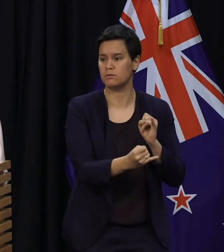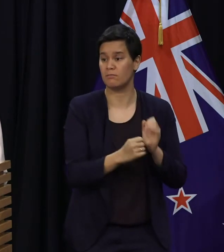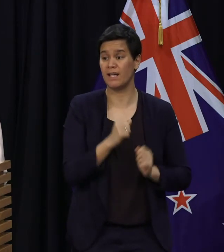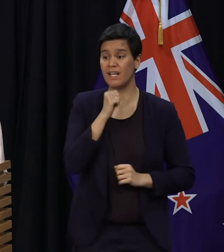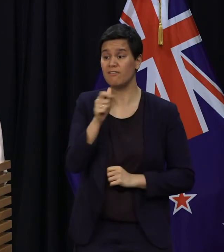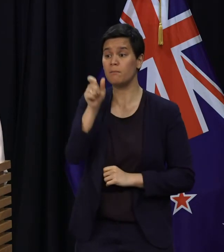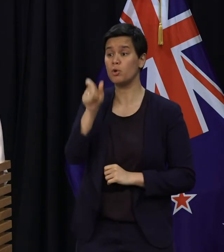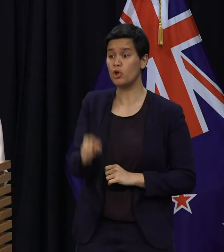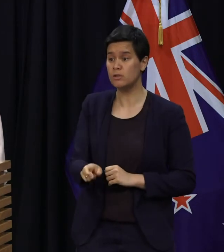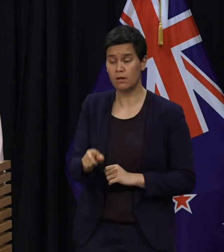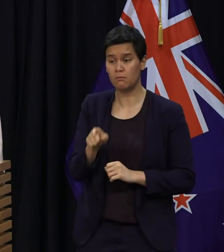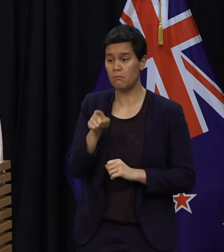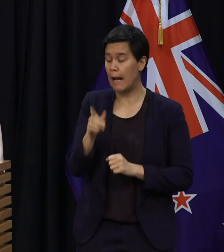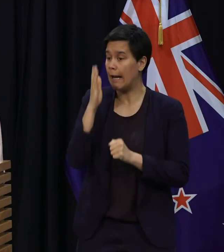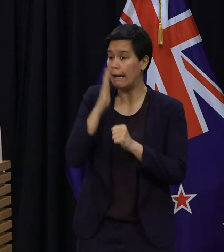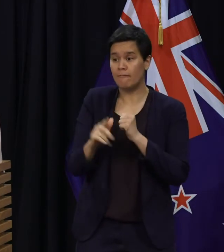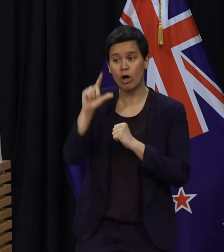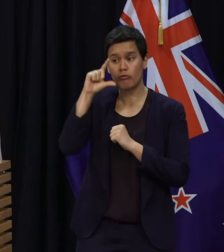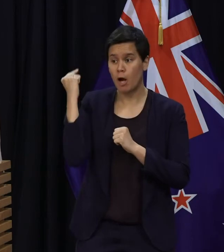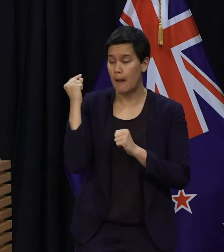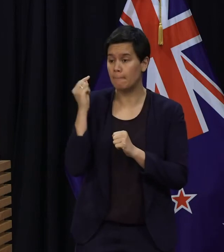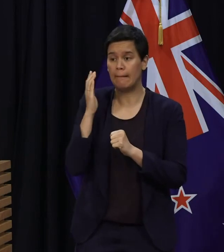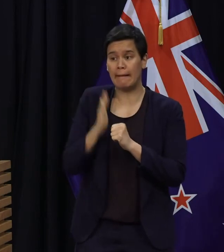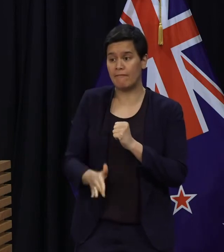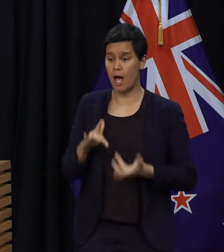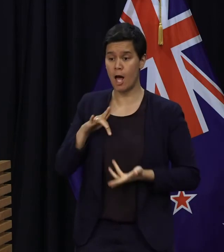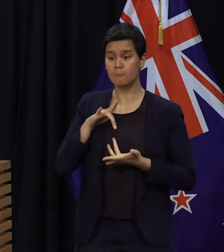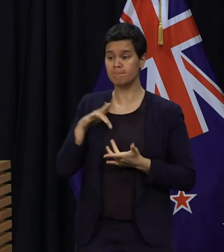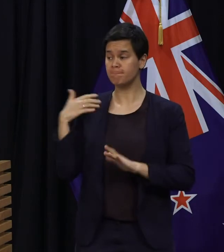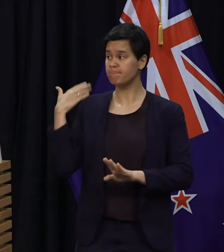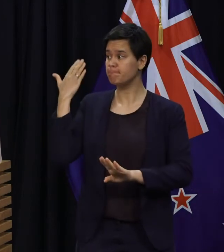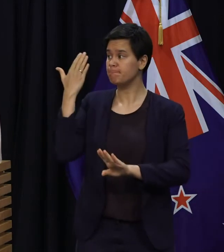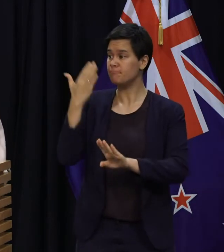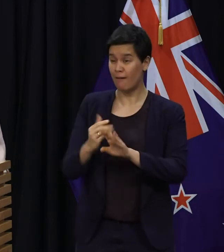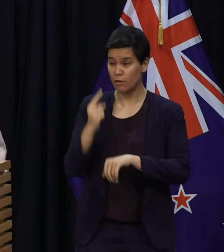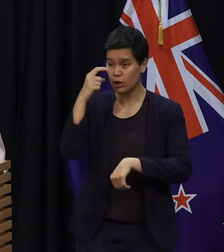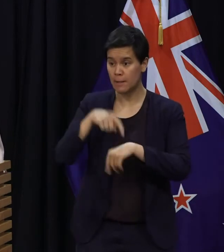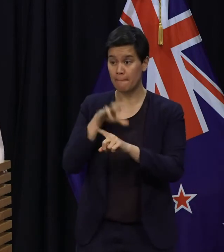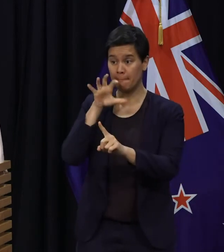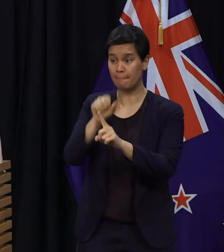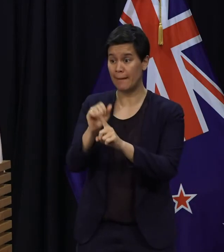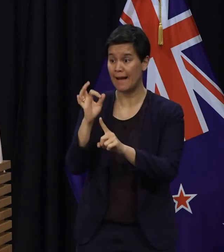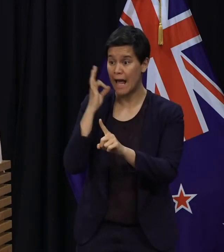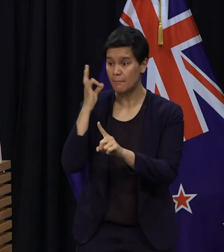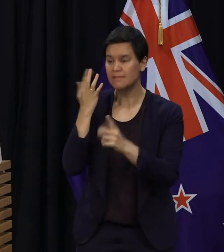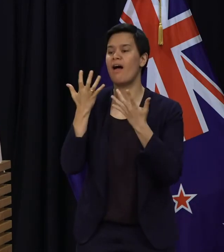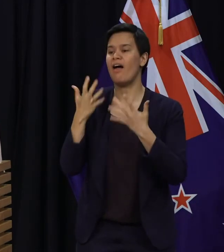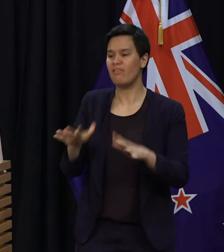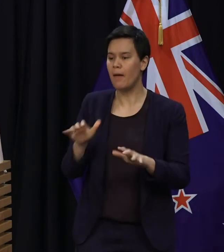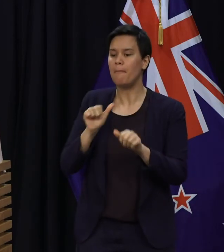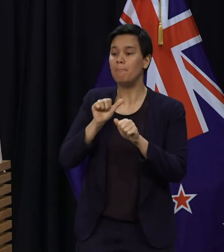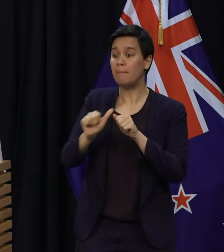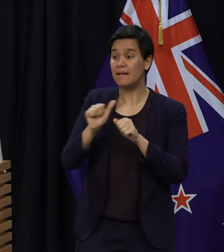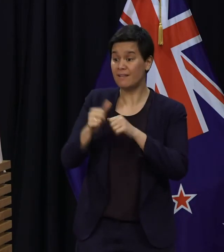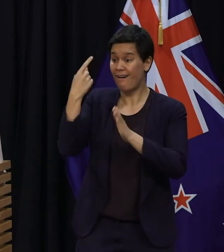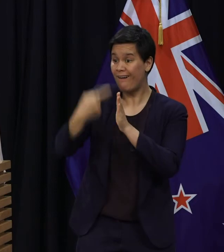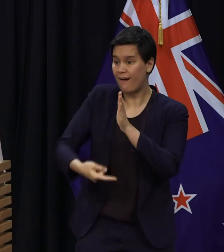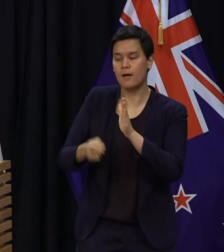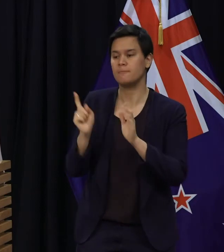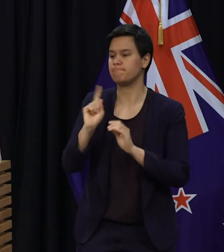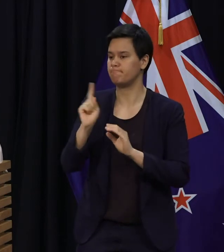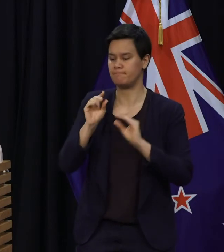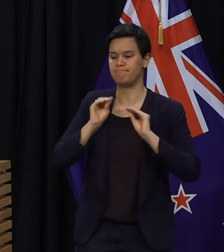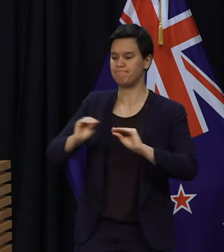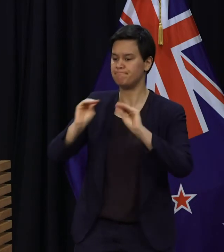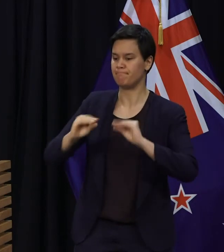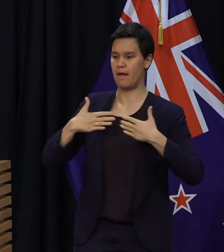possession charge there, that's when we're seeing the referral to health? When it's not, we're not. Let's understand what's happening there and why those